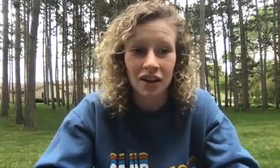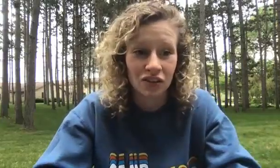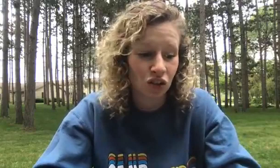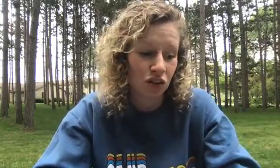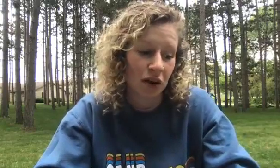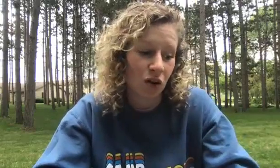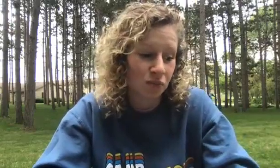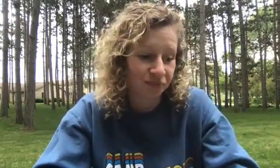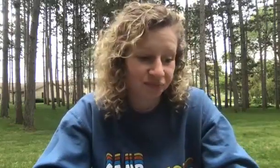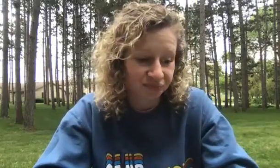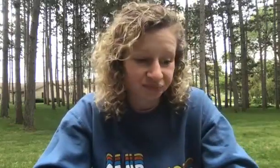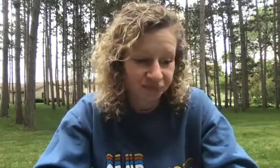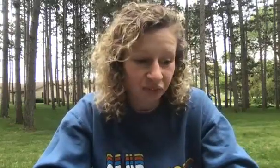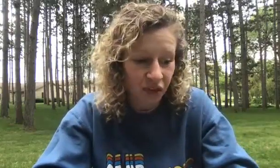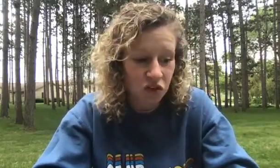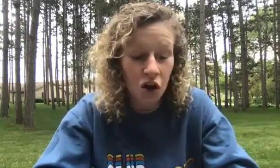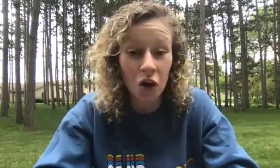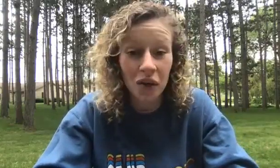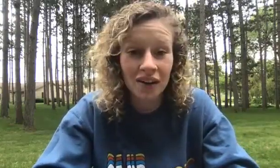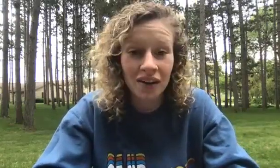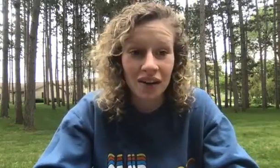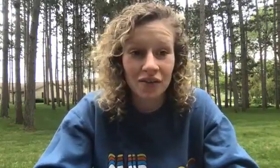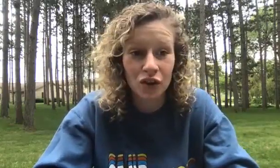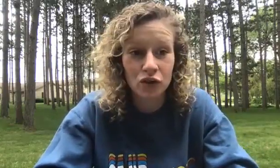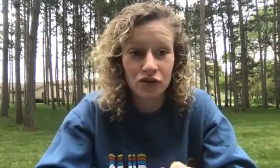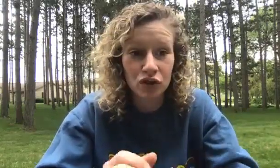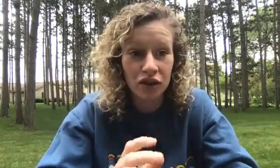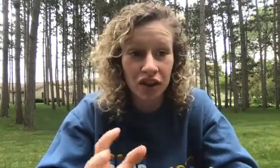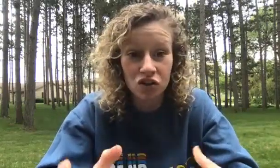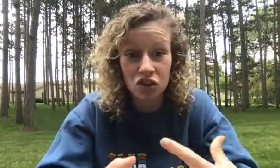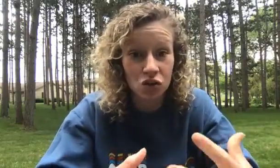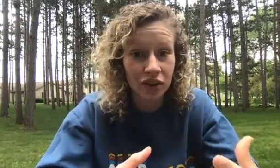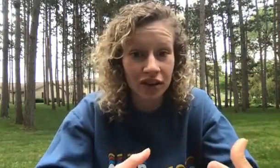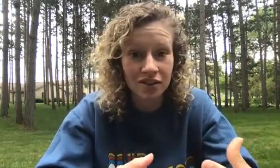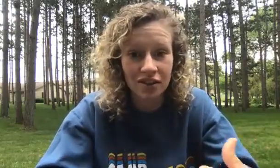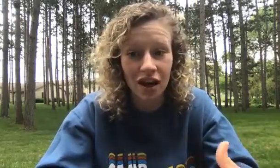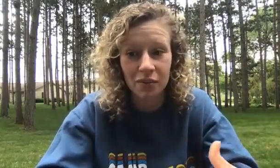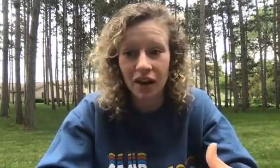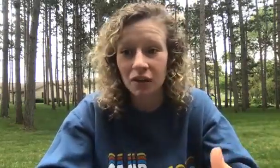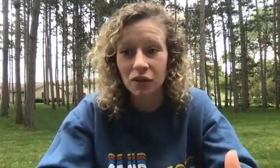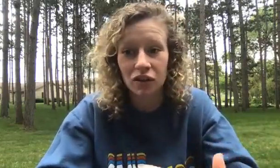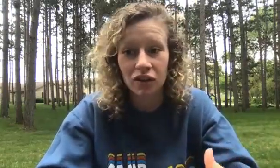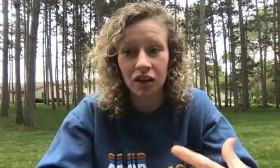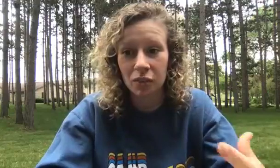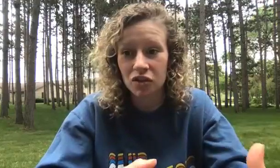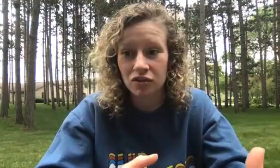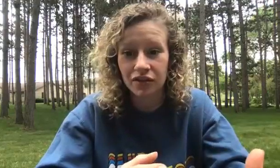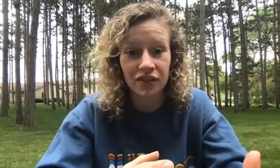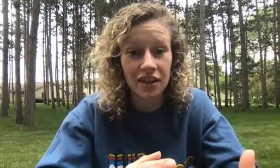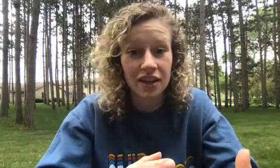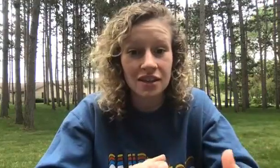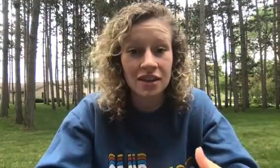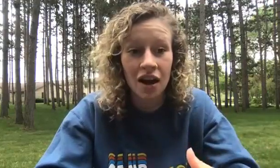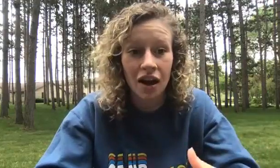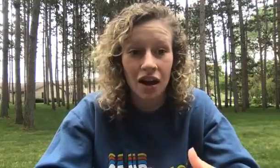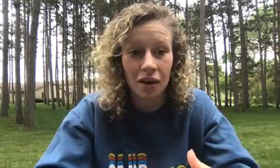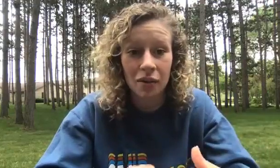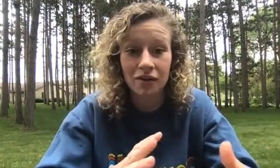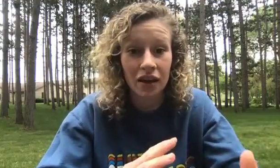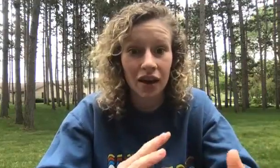learn about. So for those of you that are just joining us and hopping on, we're learning a bunch of different things that